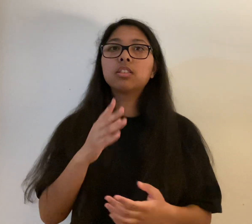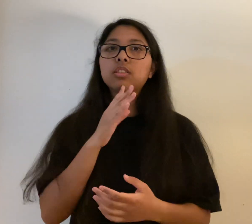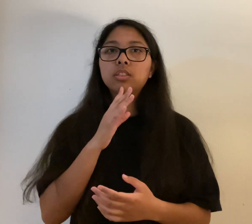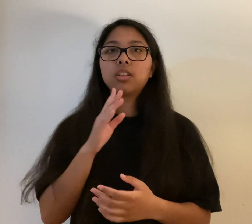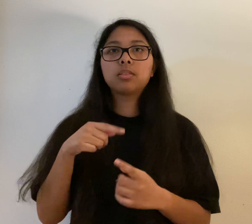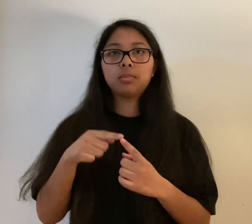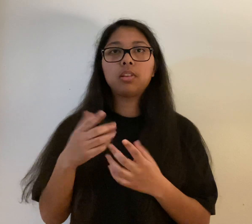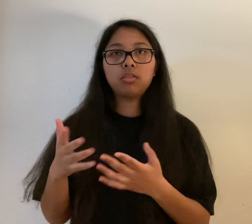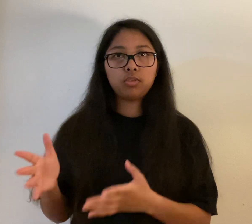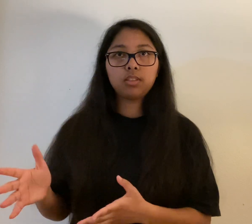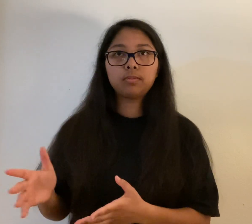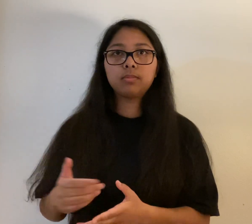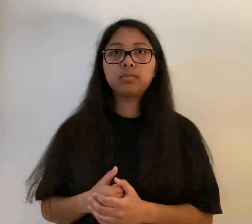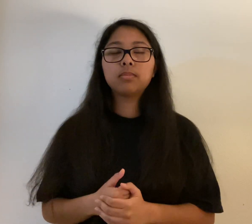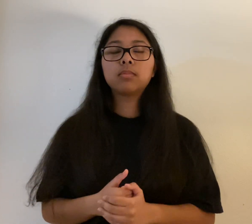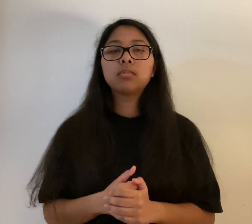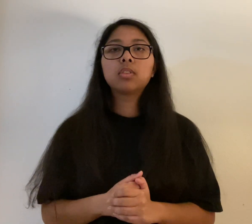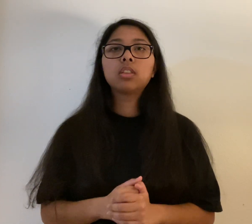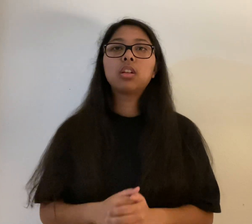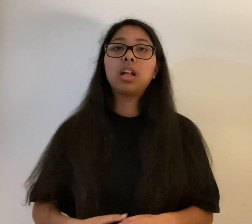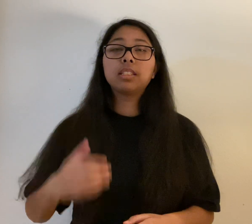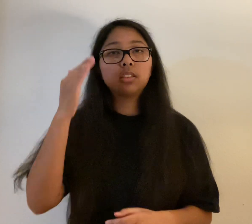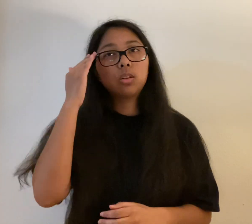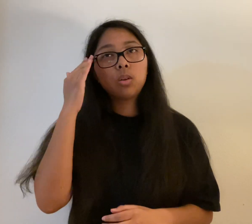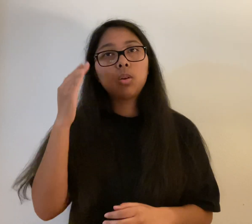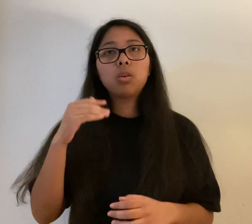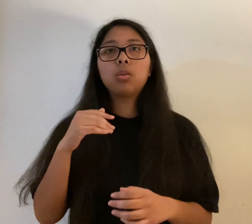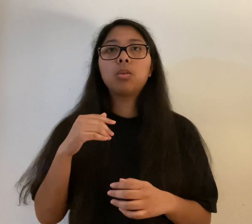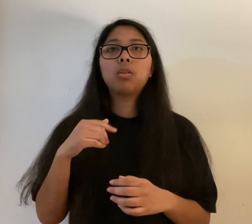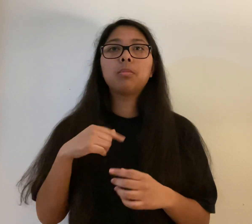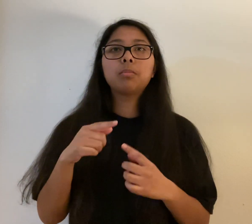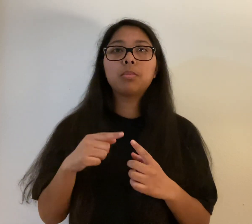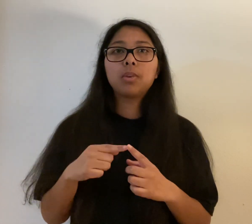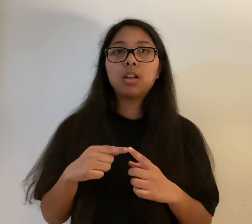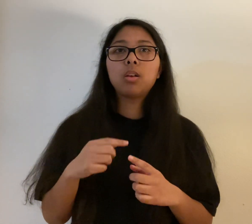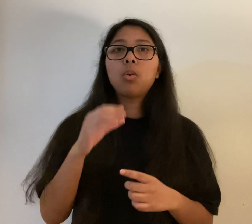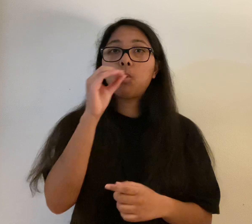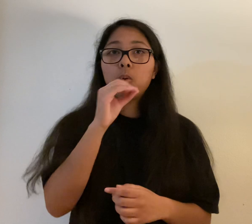oral interpreter trainers and knowledgeable, experienced speech readers, before hiring.